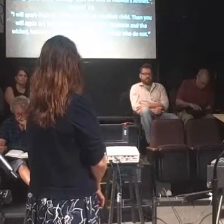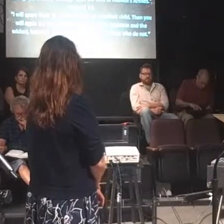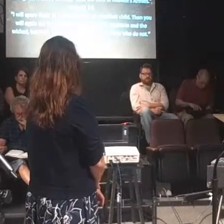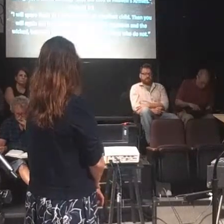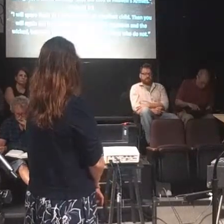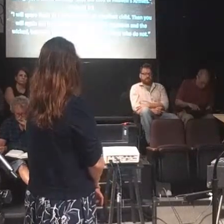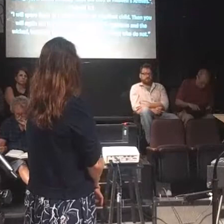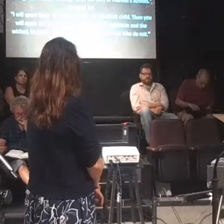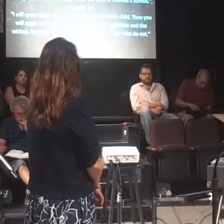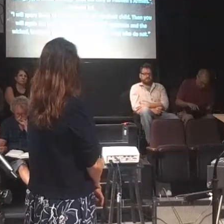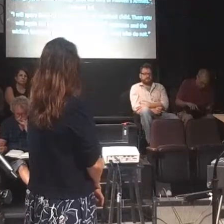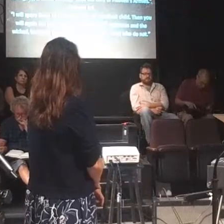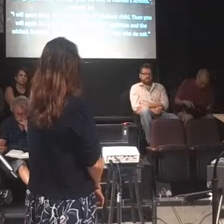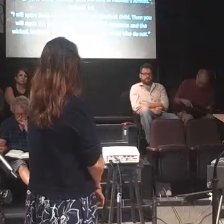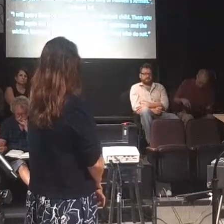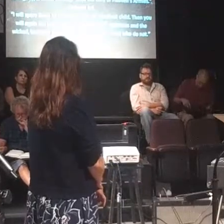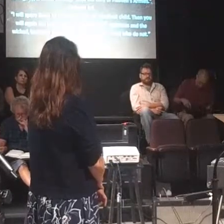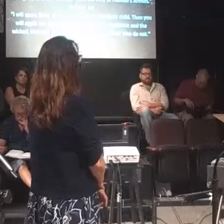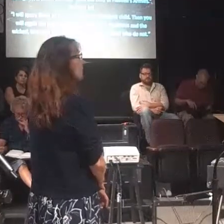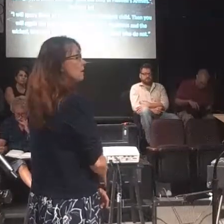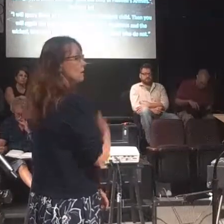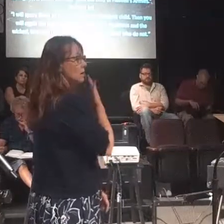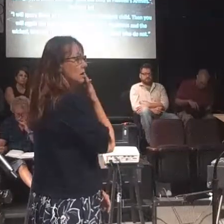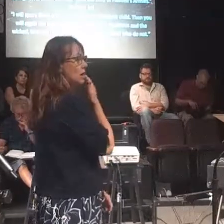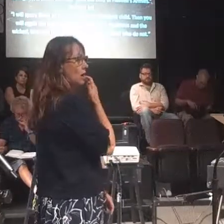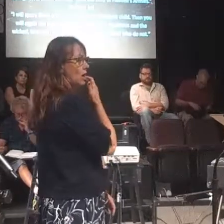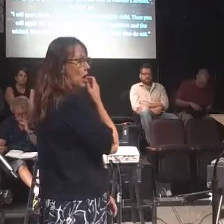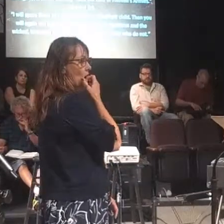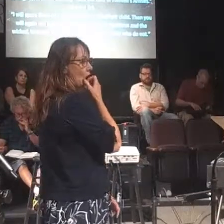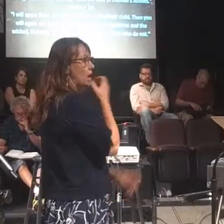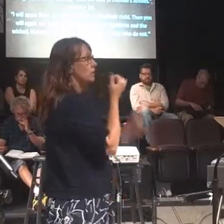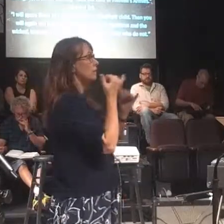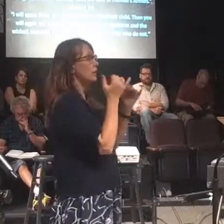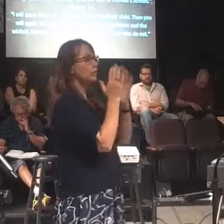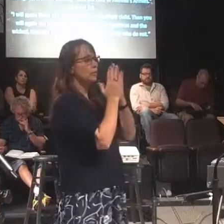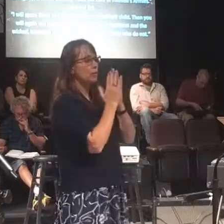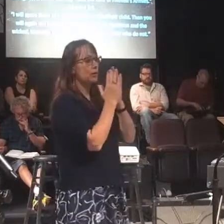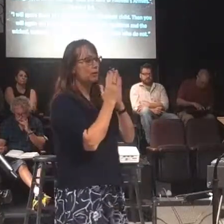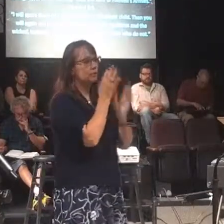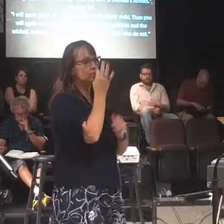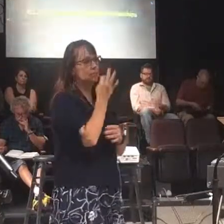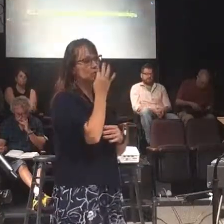and those who do not. Let's say a prayer together and take communion.